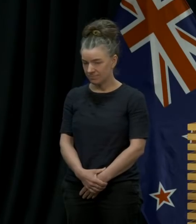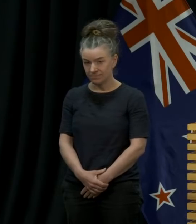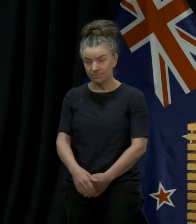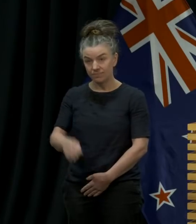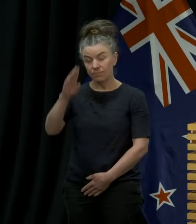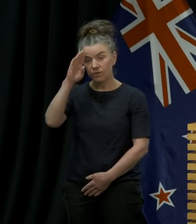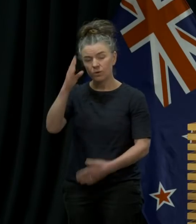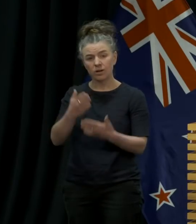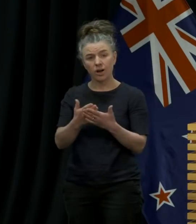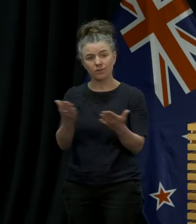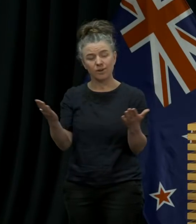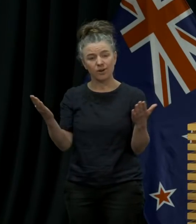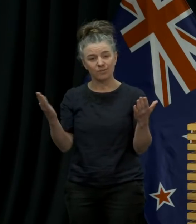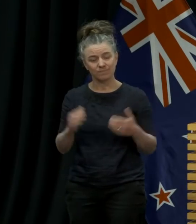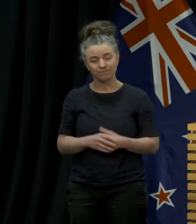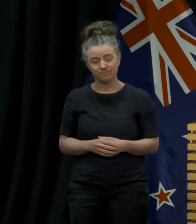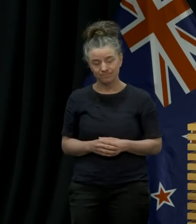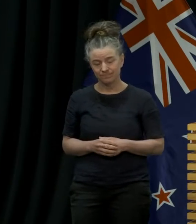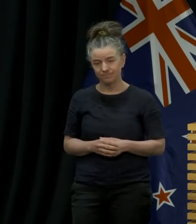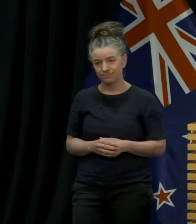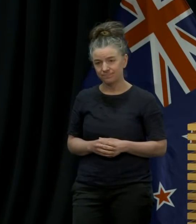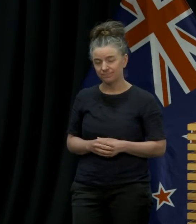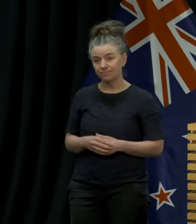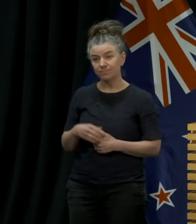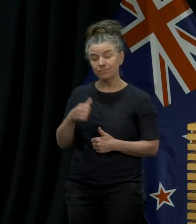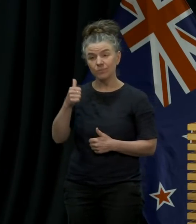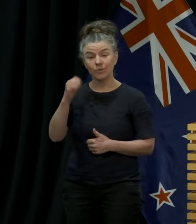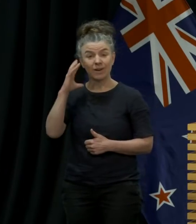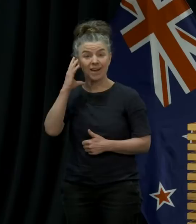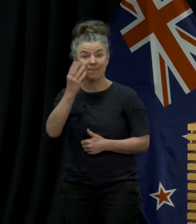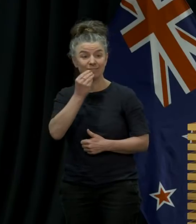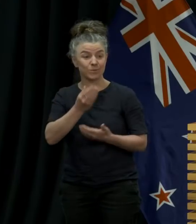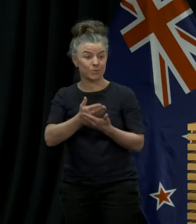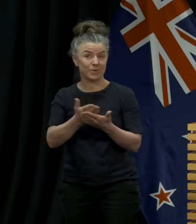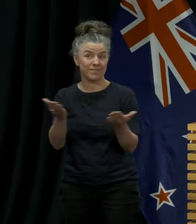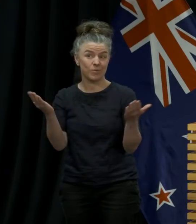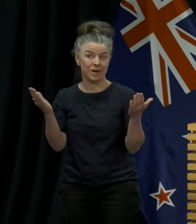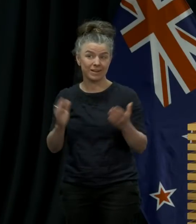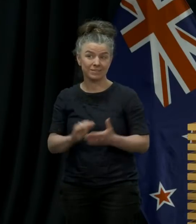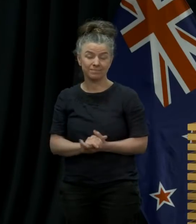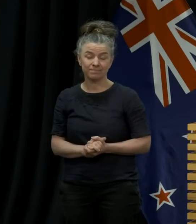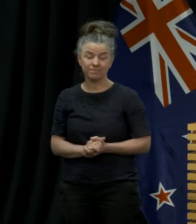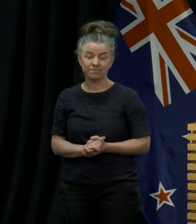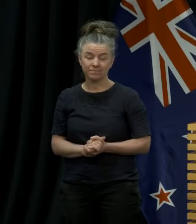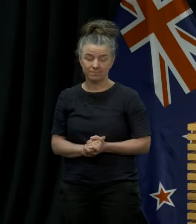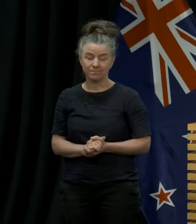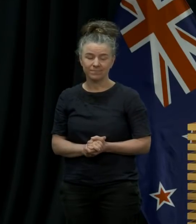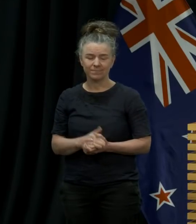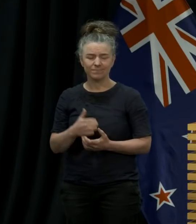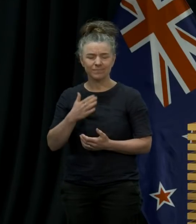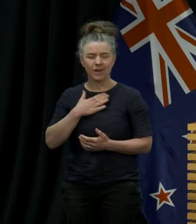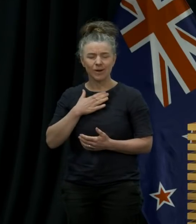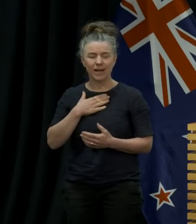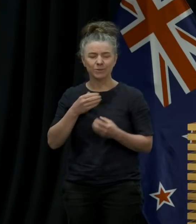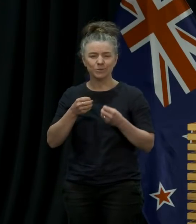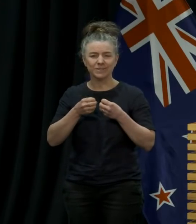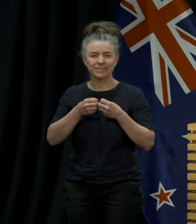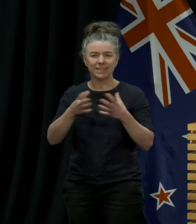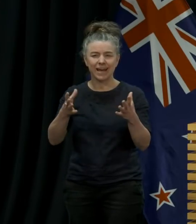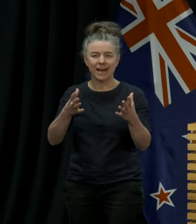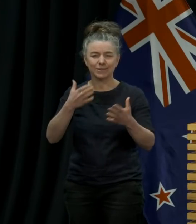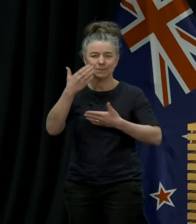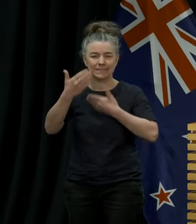Kia ora koutou katoa, and good afternoon, everyone. I'd like to begin by outlining